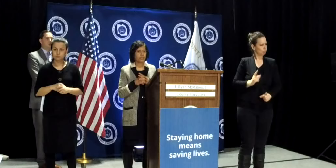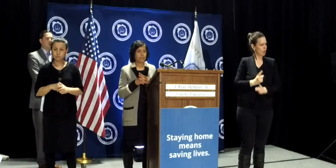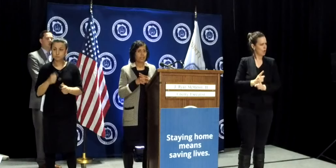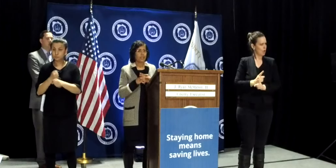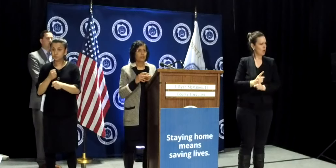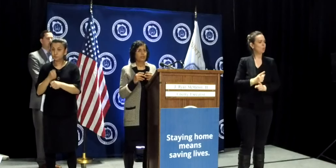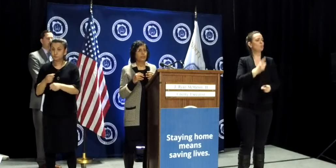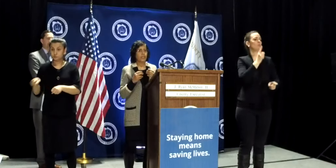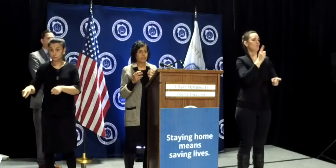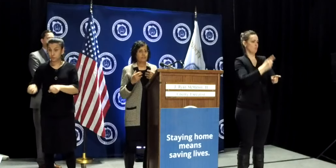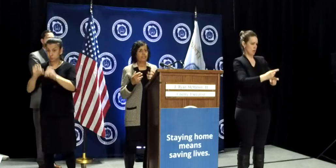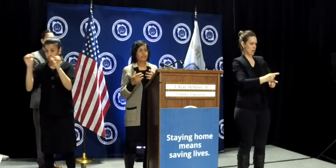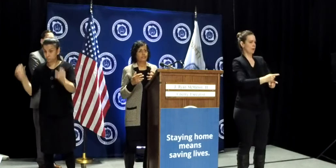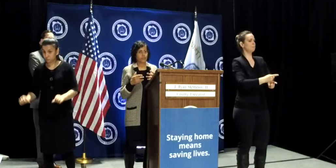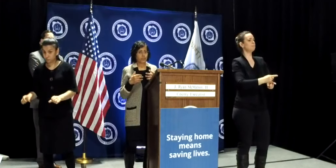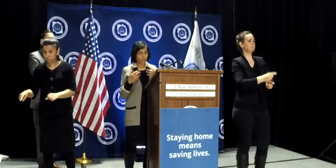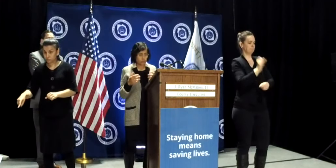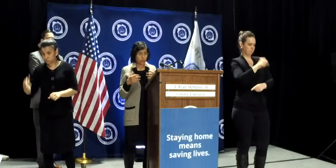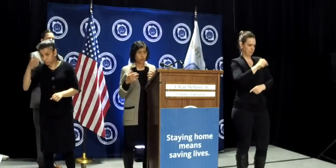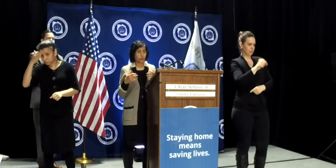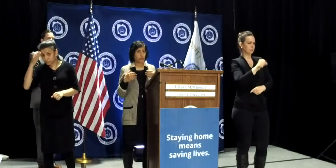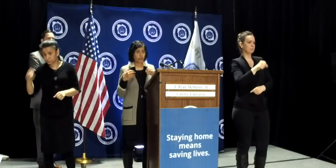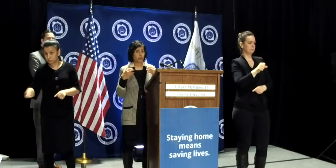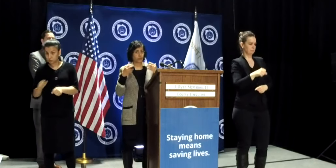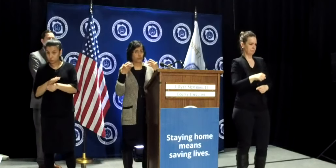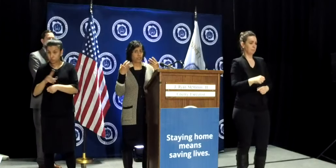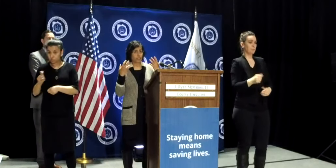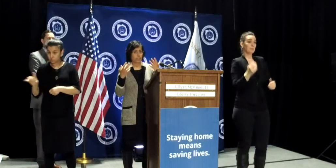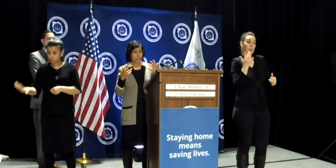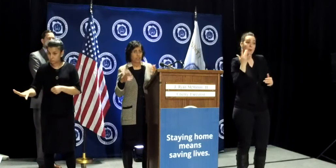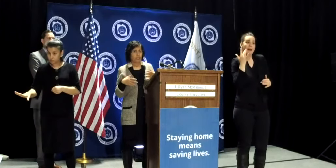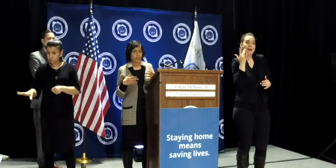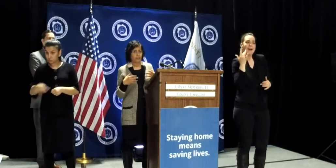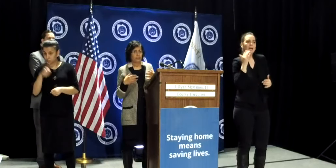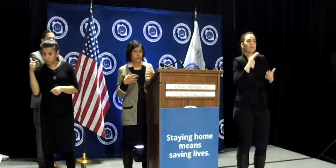the biggest reason to do those sort of